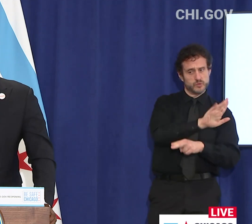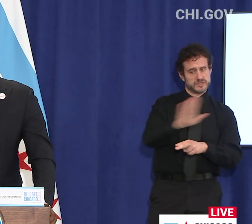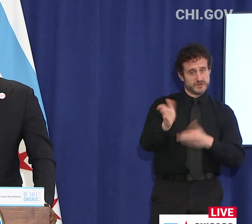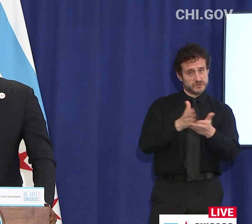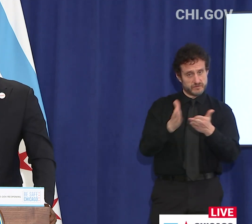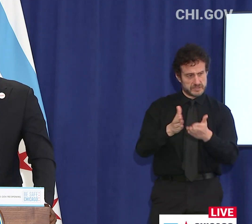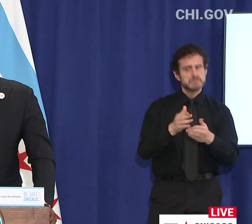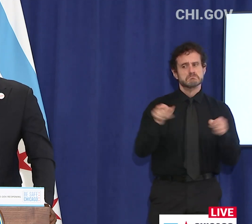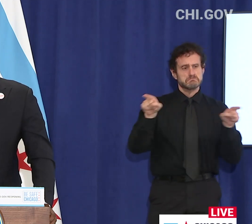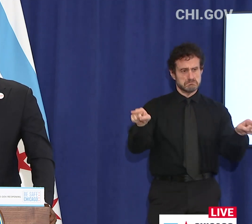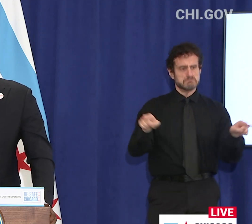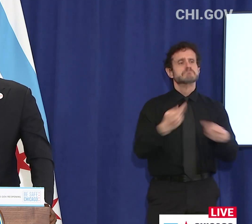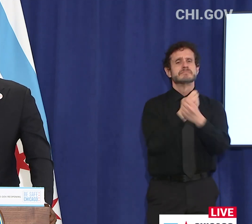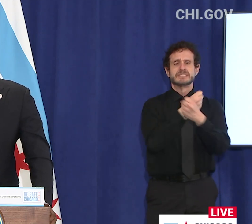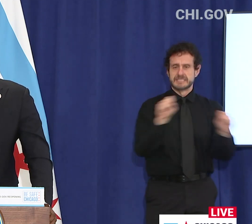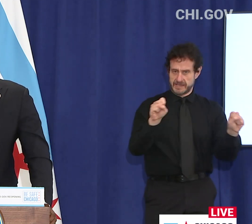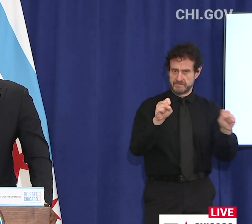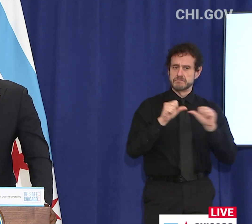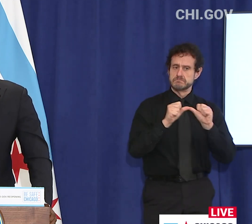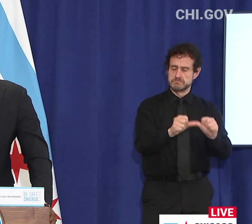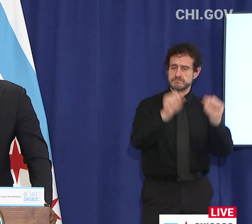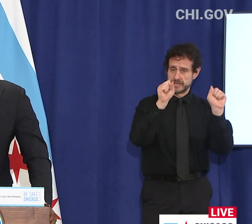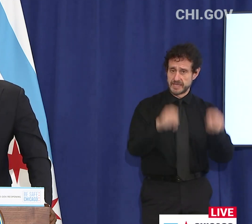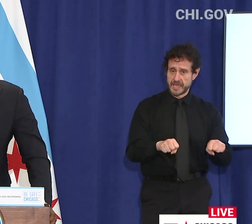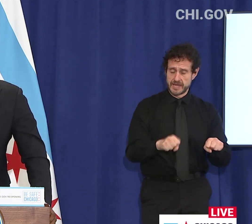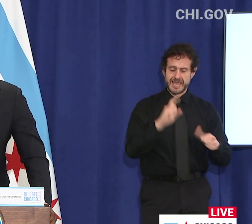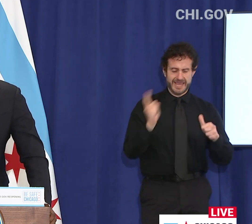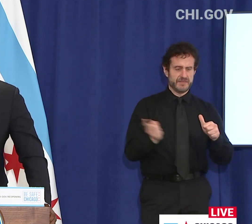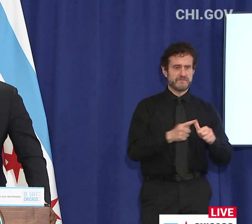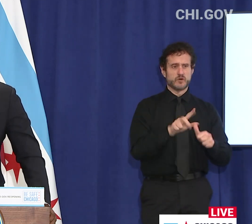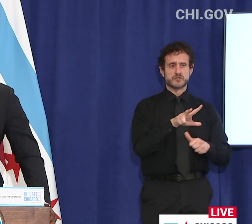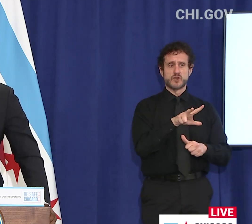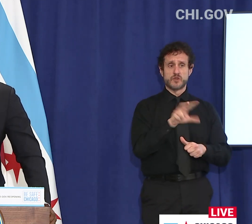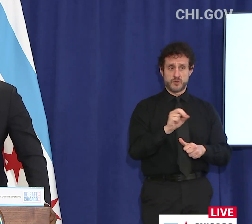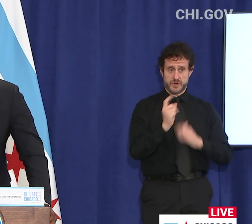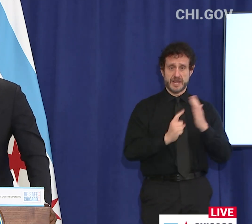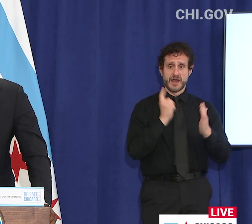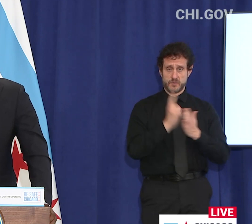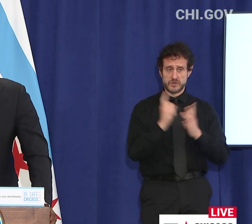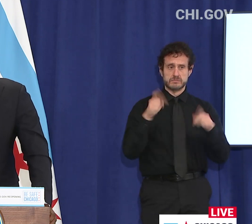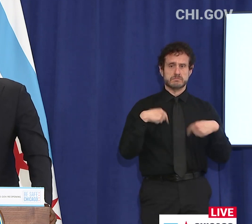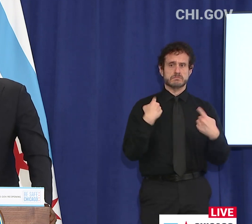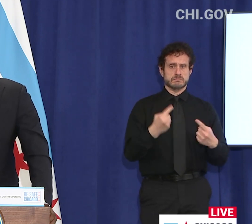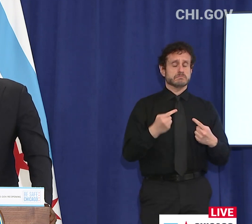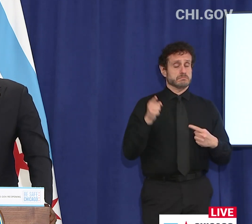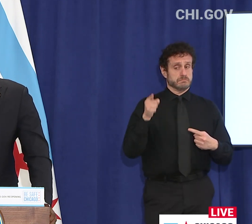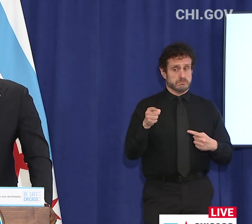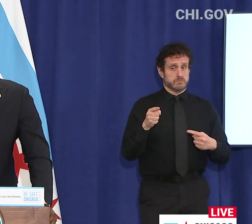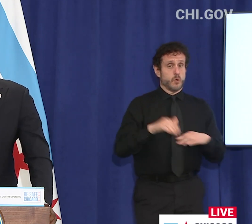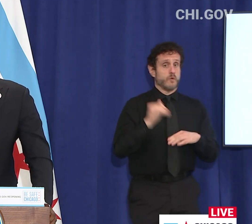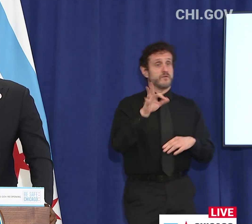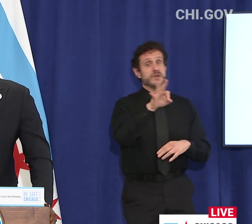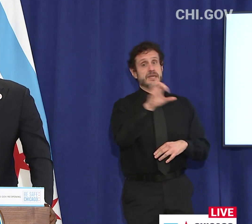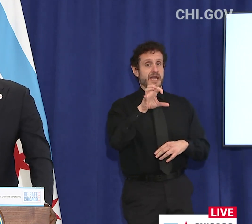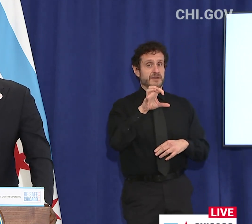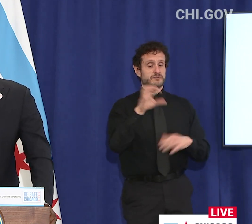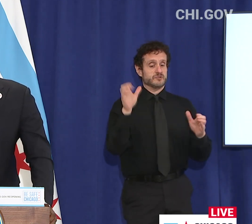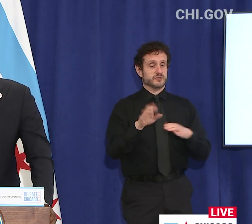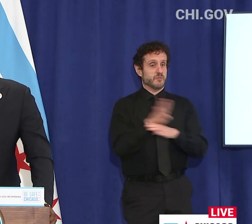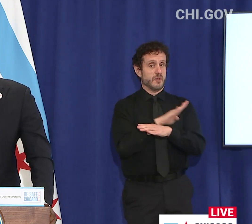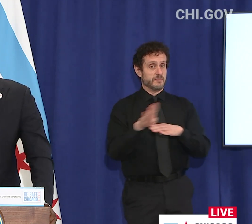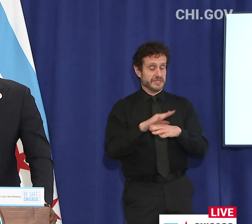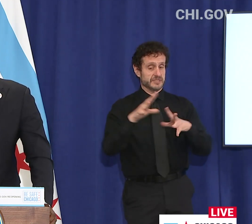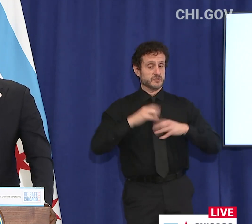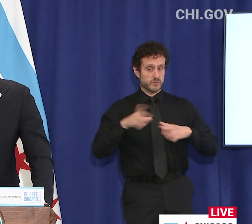of the Chicago PPE market's launch, there have been over 900 small business owners to fully onboard and